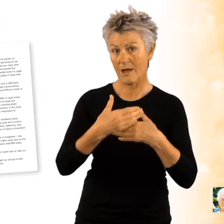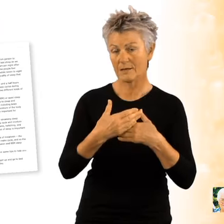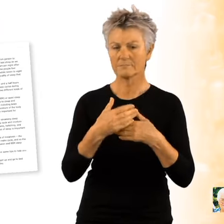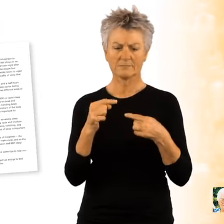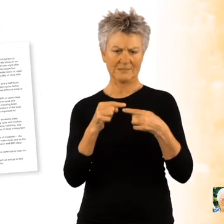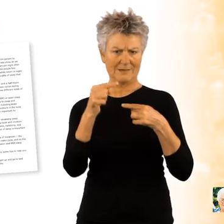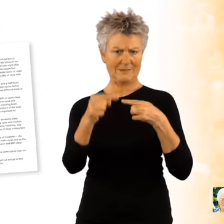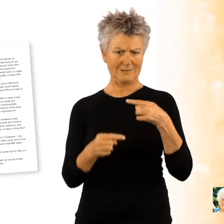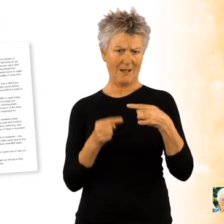cycles during the night.